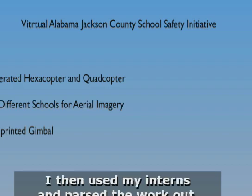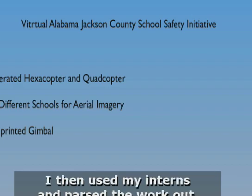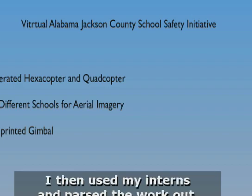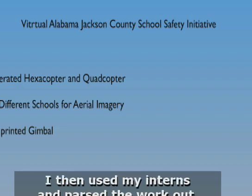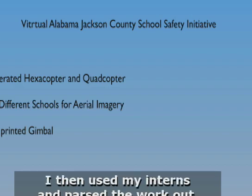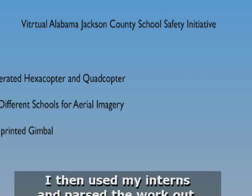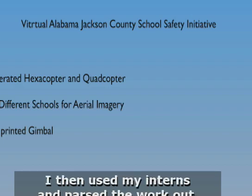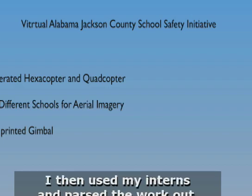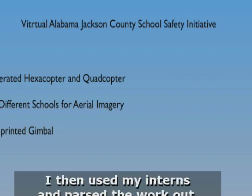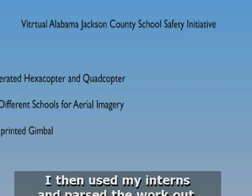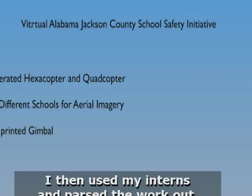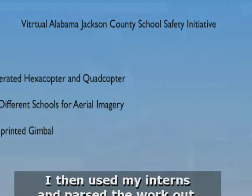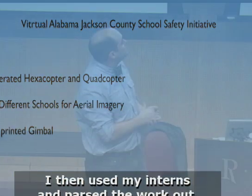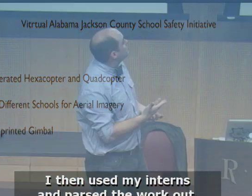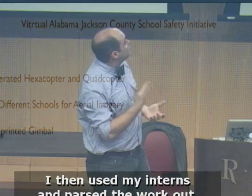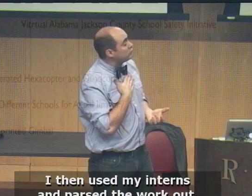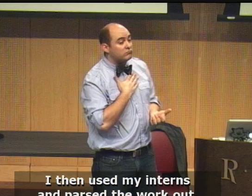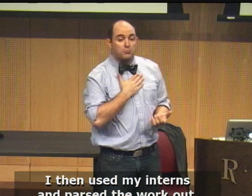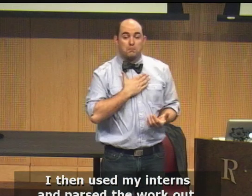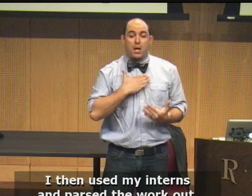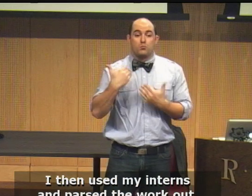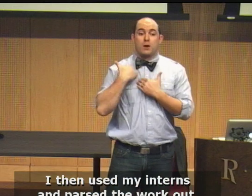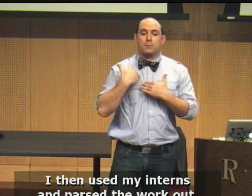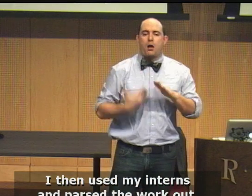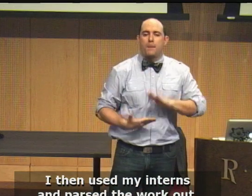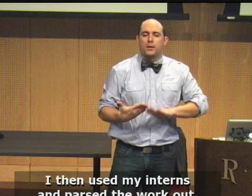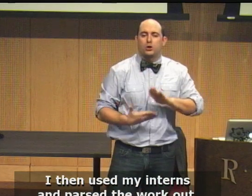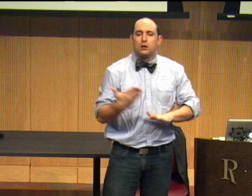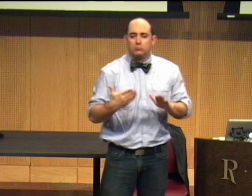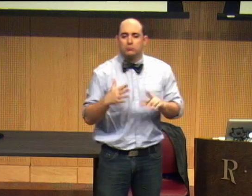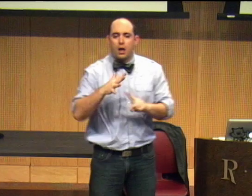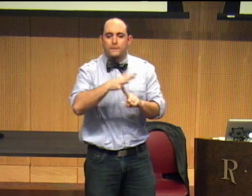I then used my interns and parsed the work out.